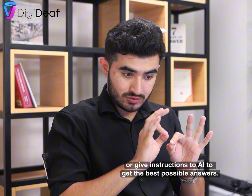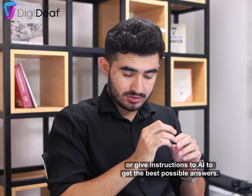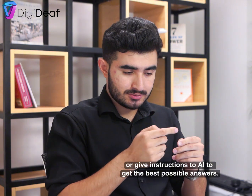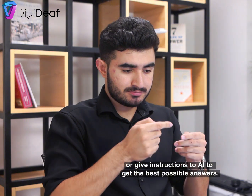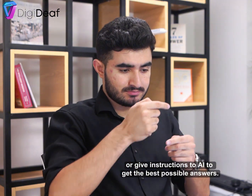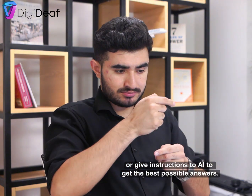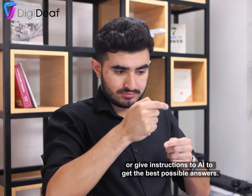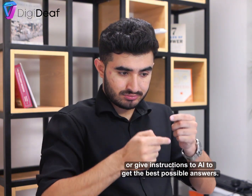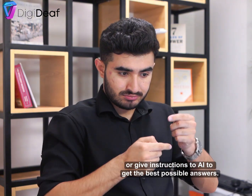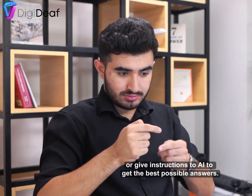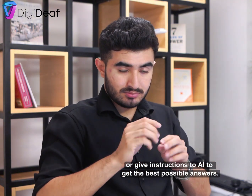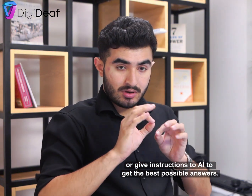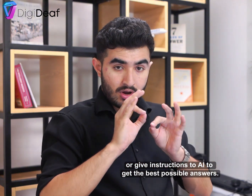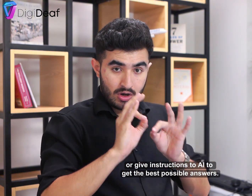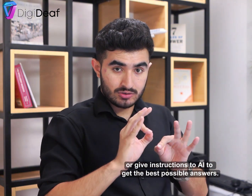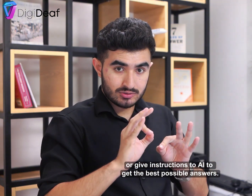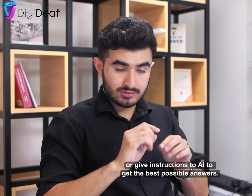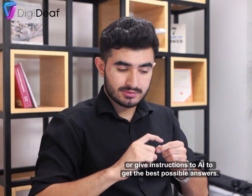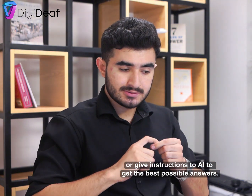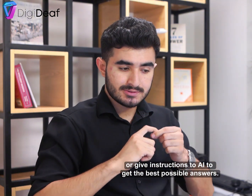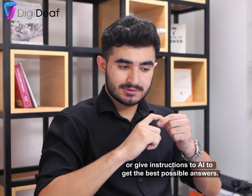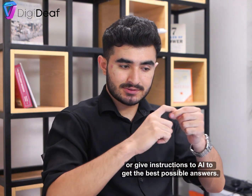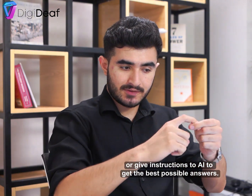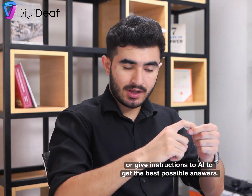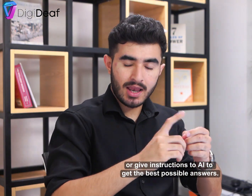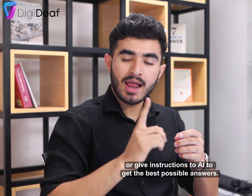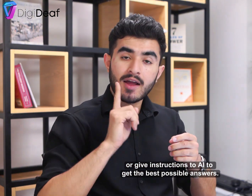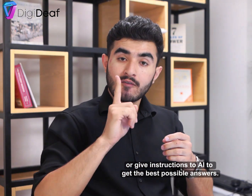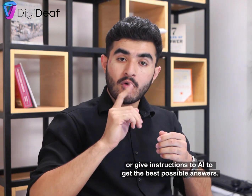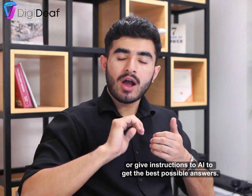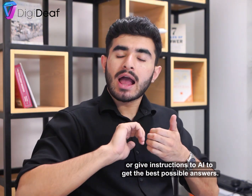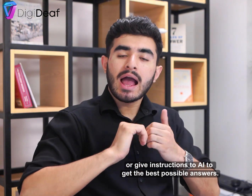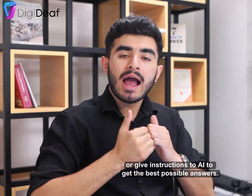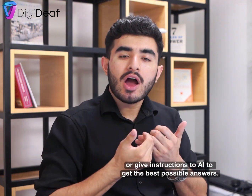or give instructions to AI to get the best possible answers.